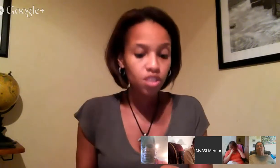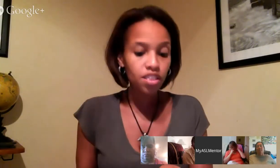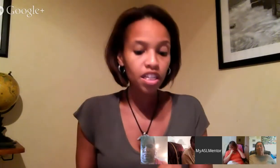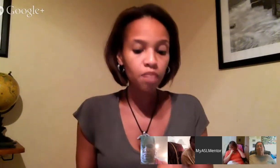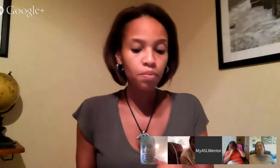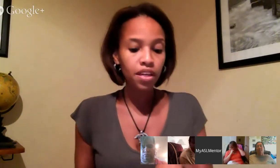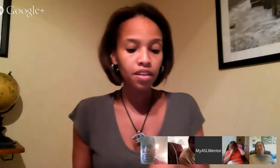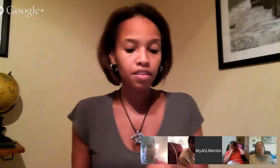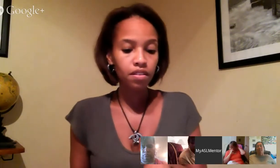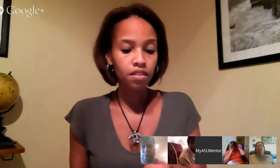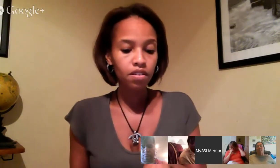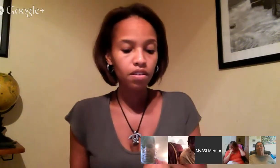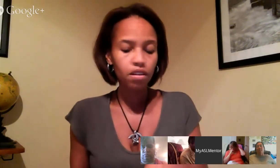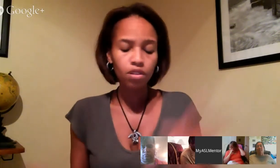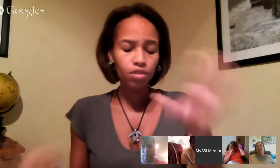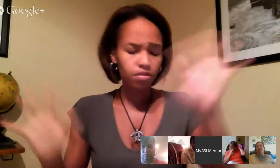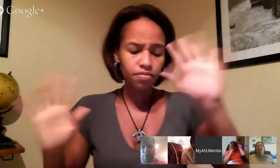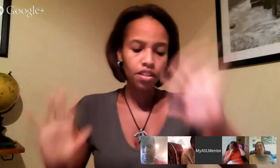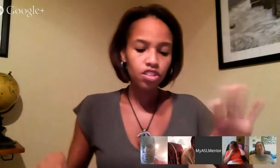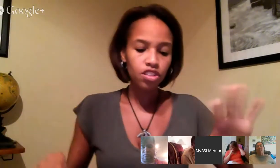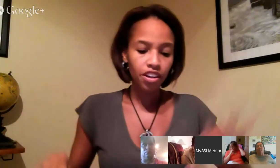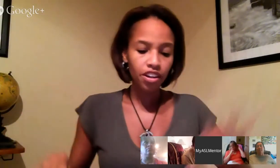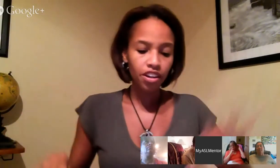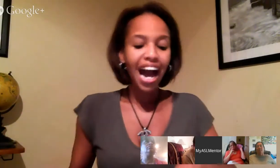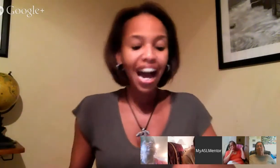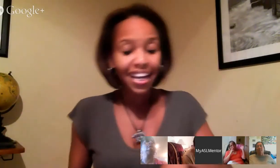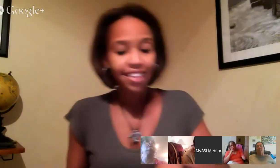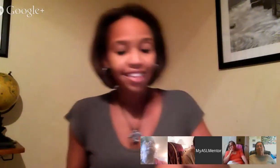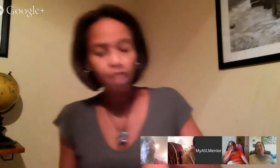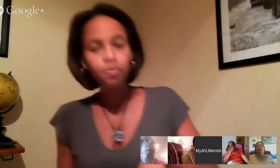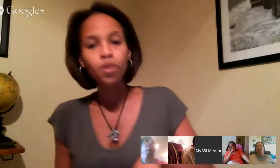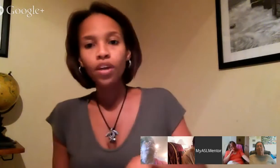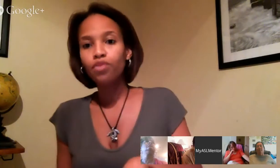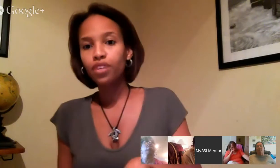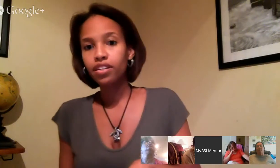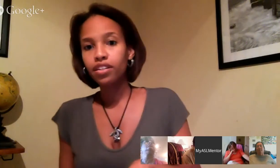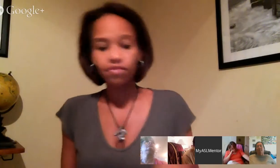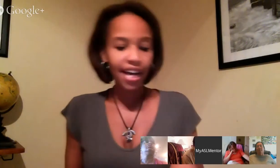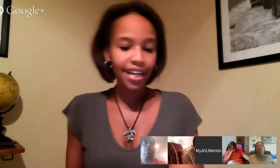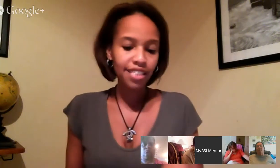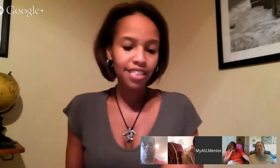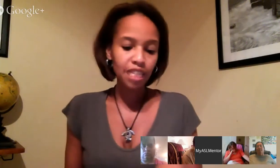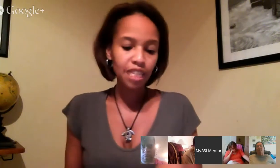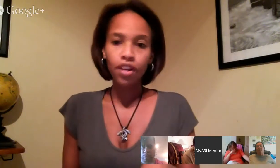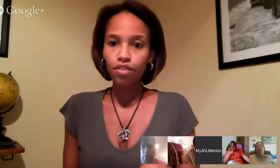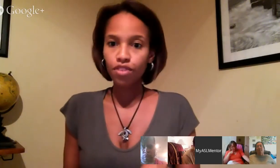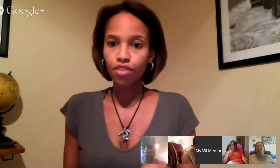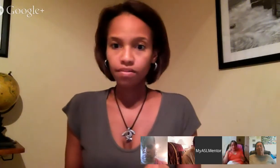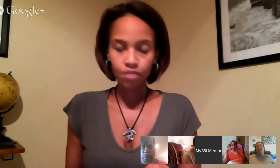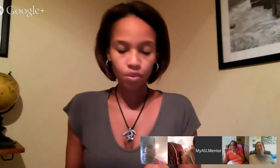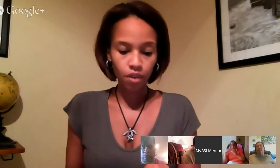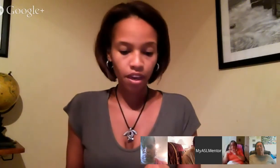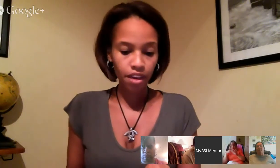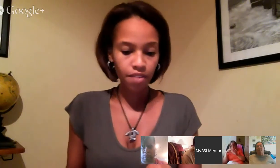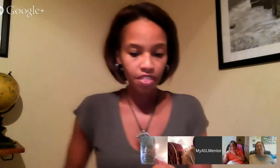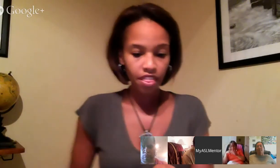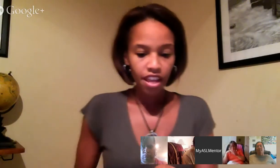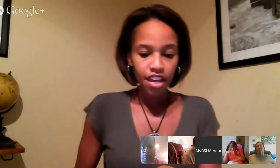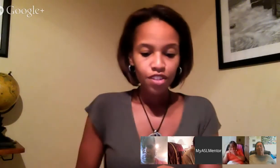get sleepy, oh no, sorry. I get sleepy when I read. I get sleepy when I read,